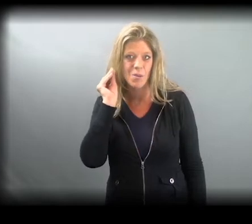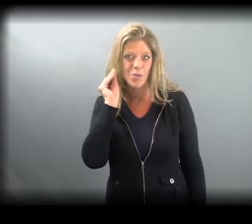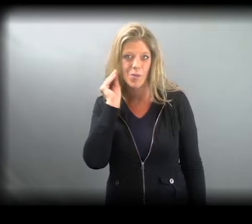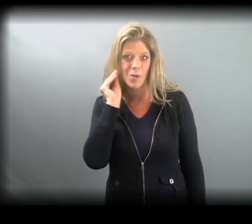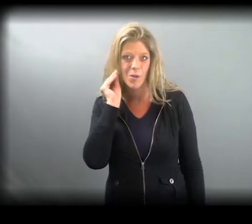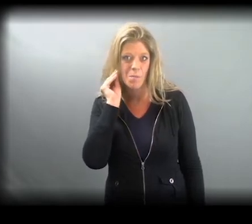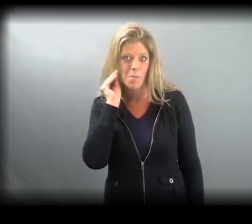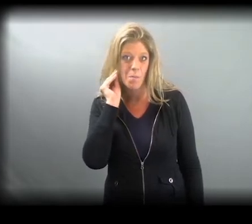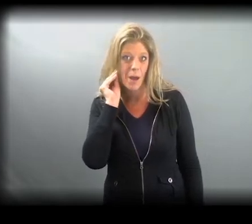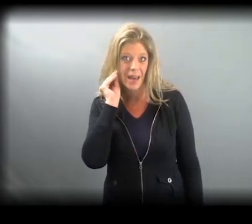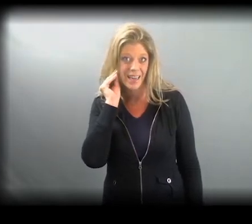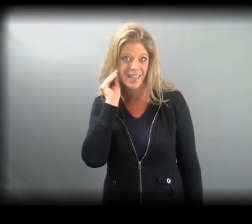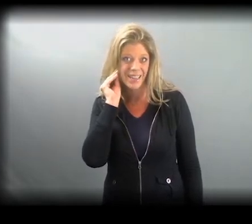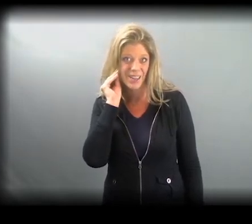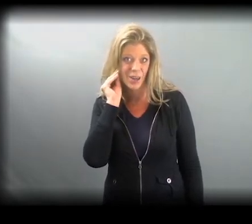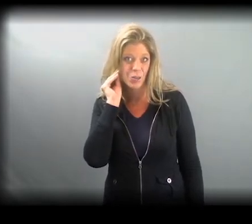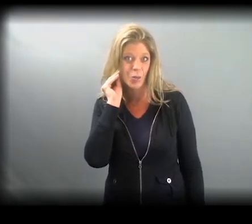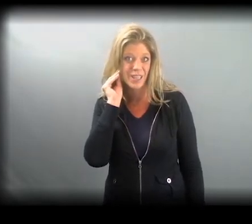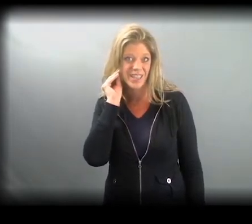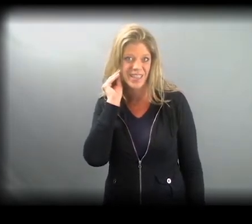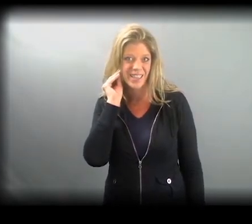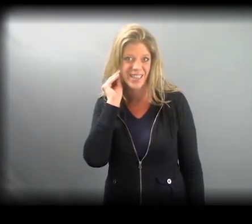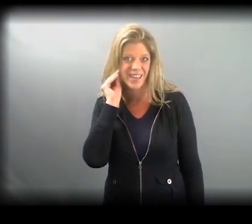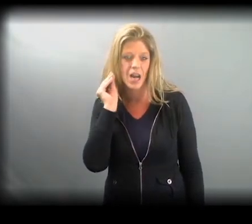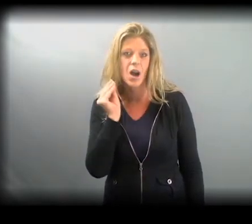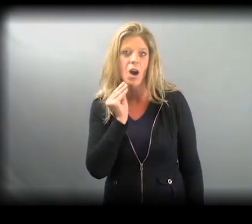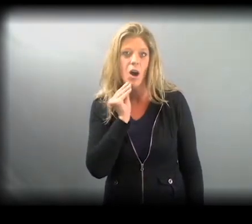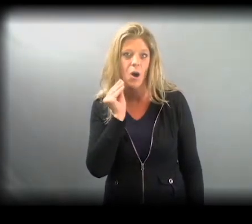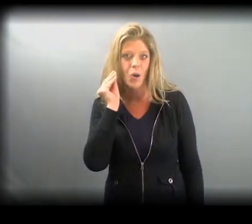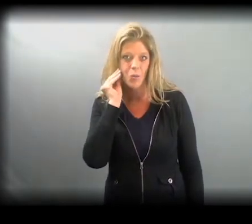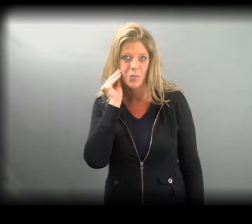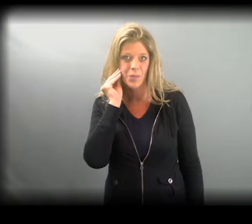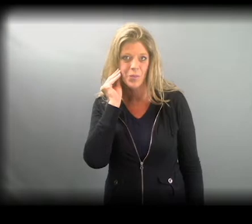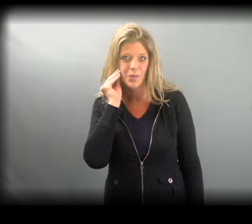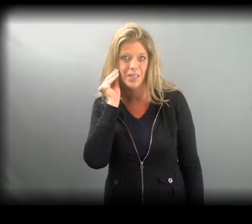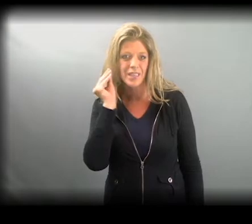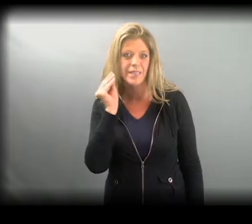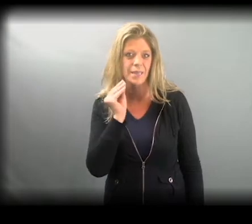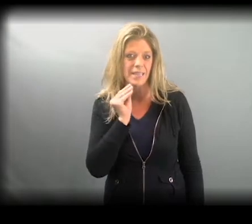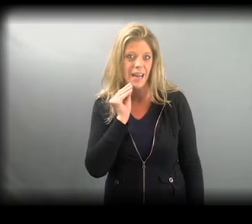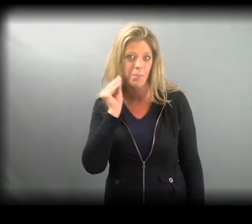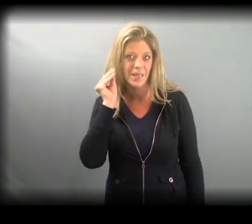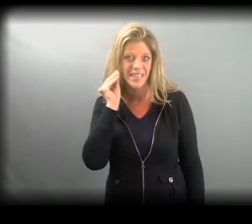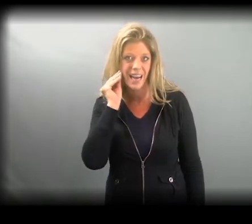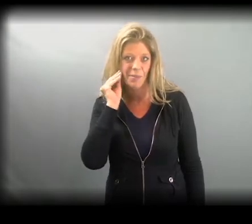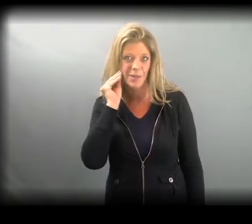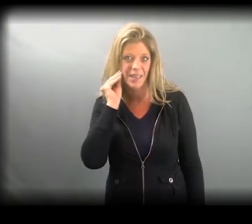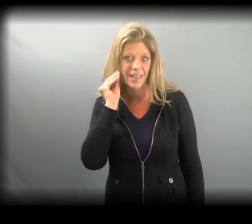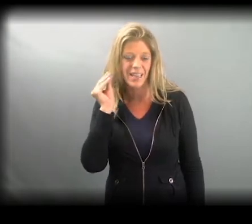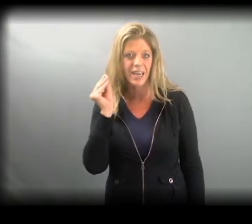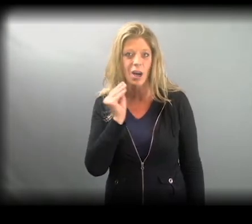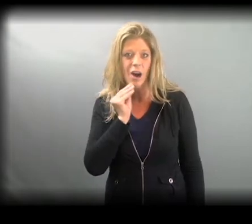move it back along towards your ear. Home. Just tap and tap.